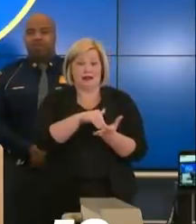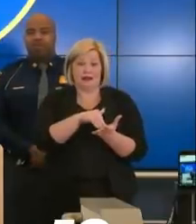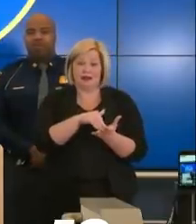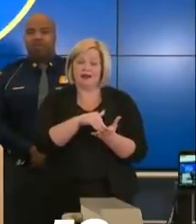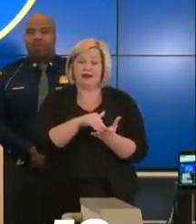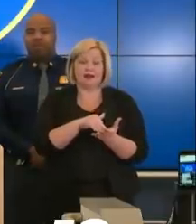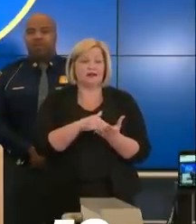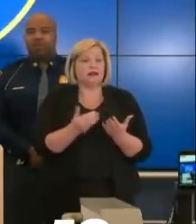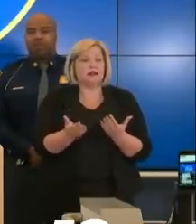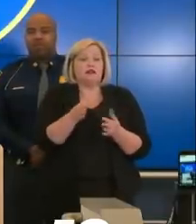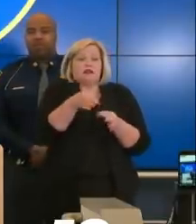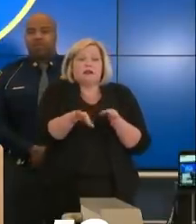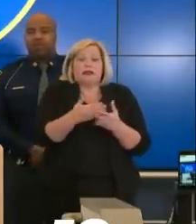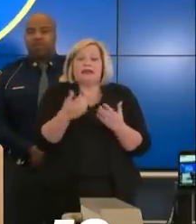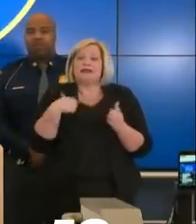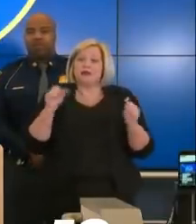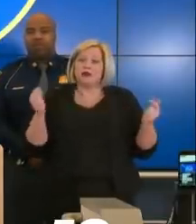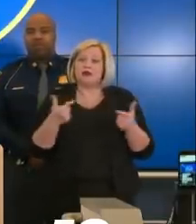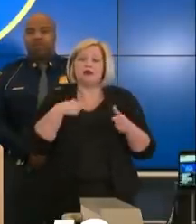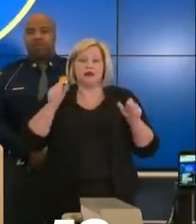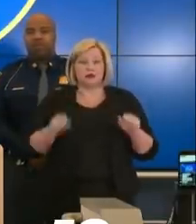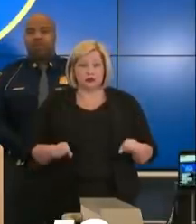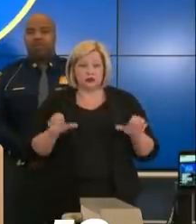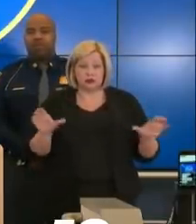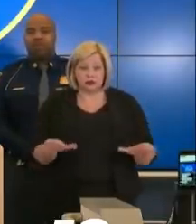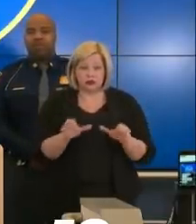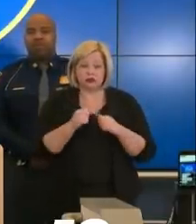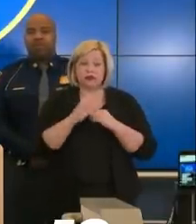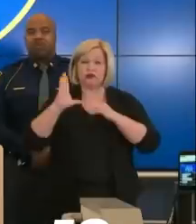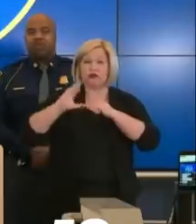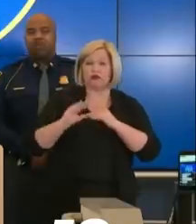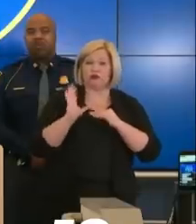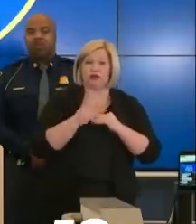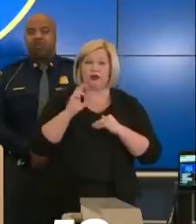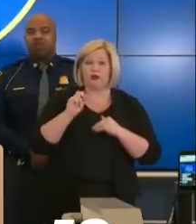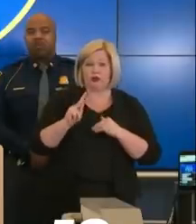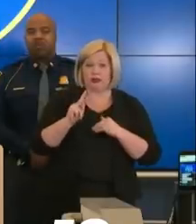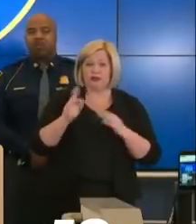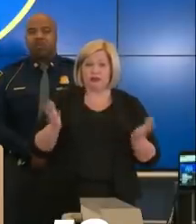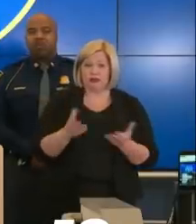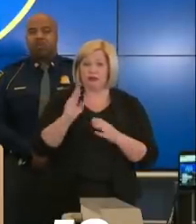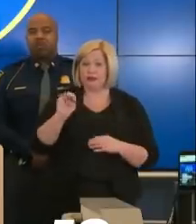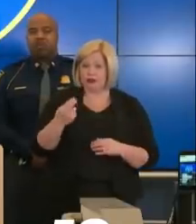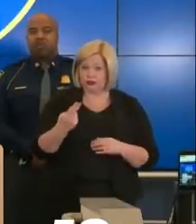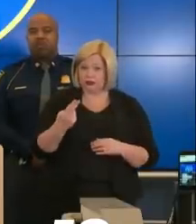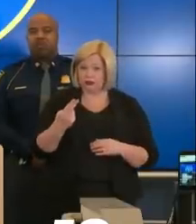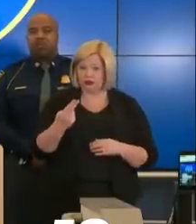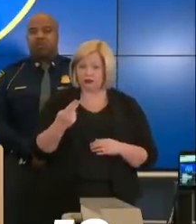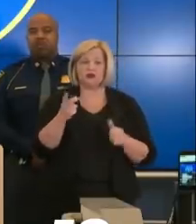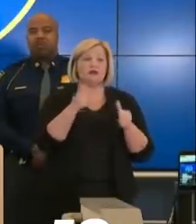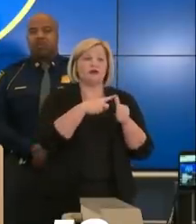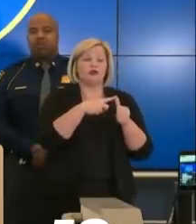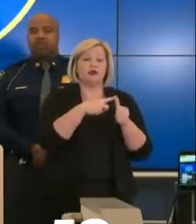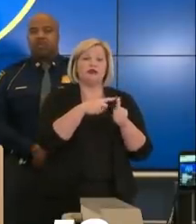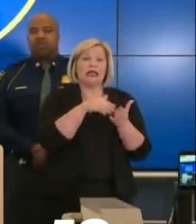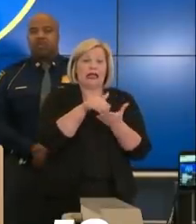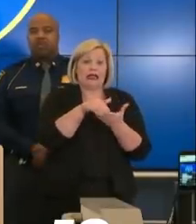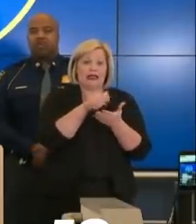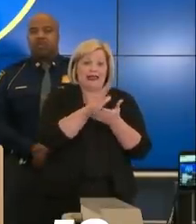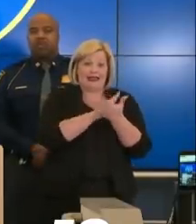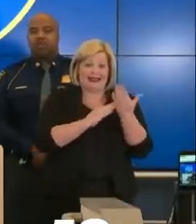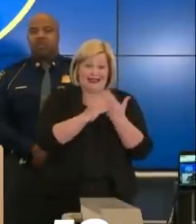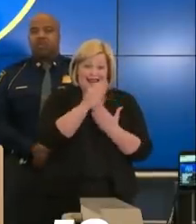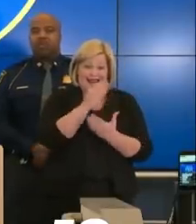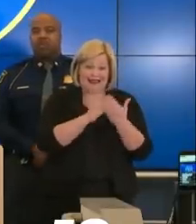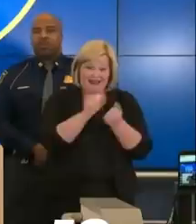easy things that every one of us can do to lower risk in our state. Wash your hands often with